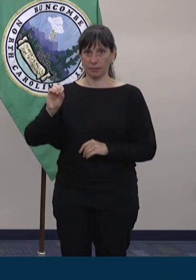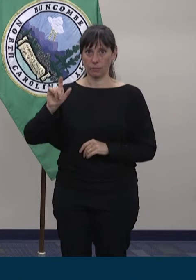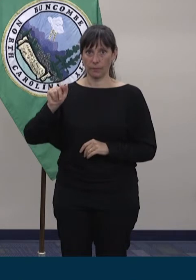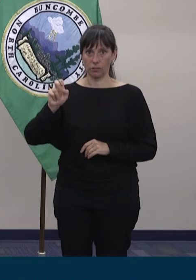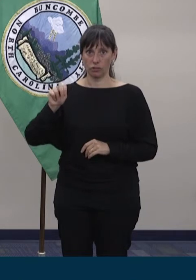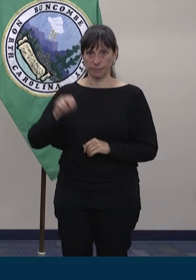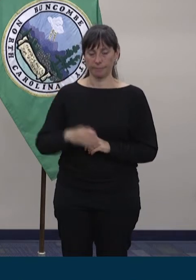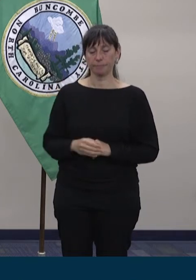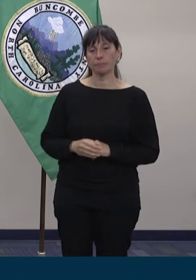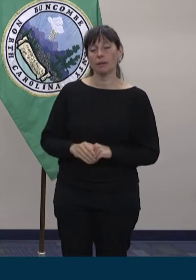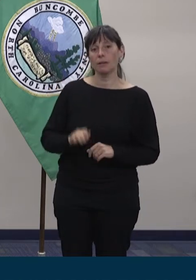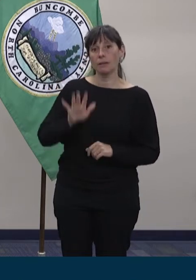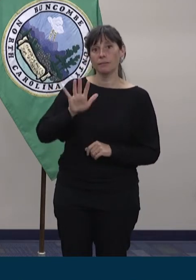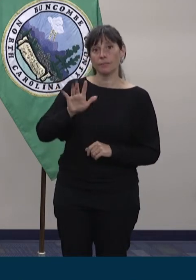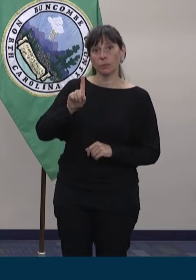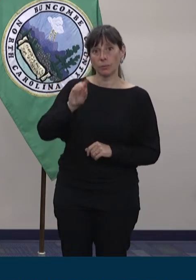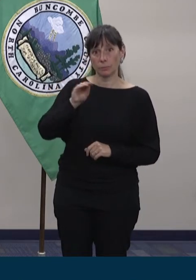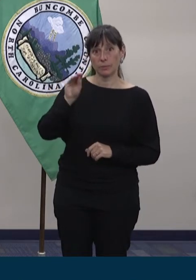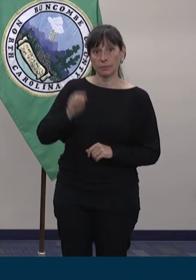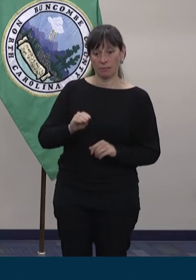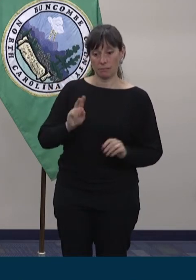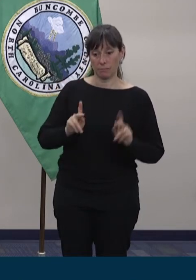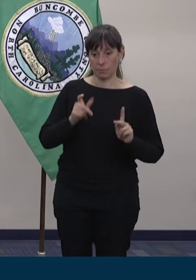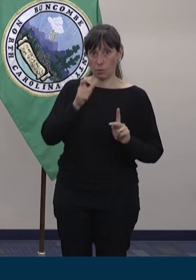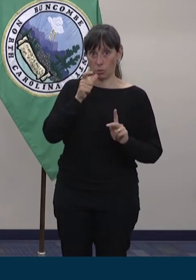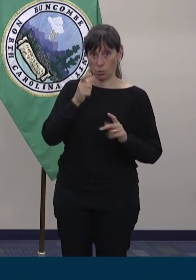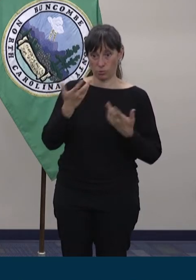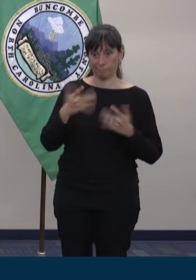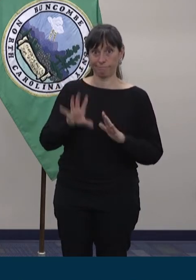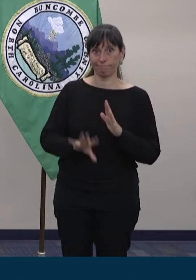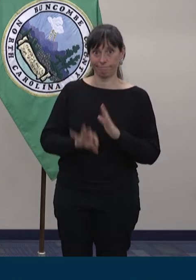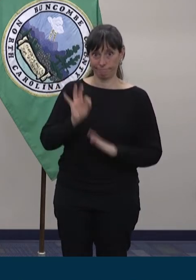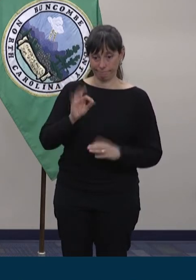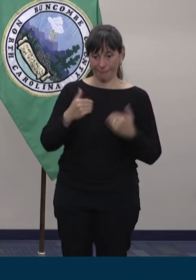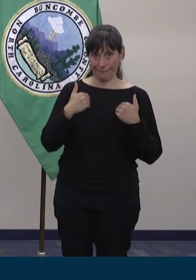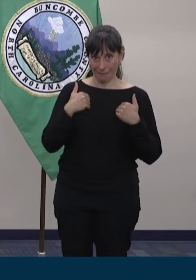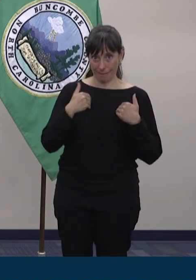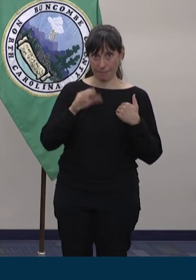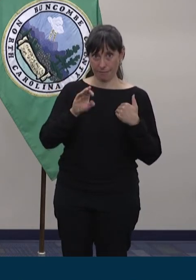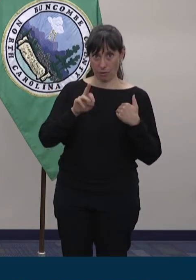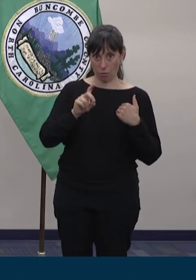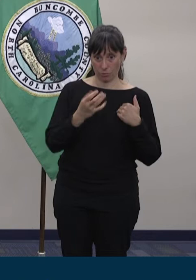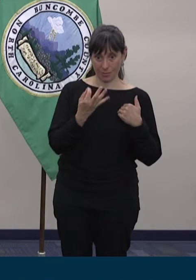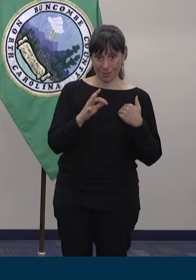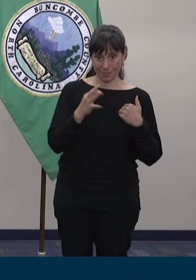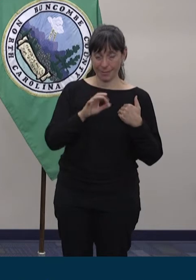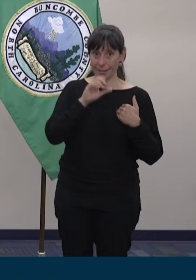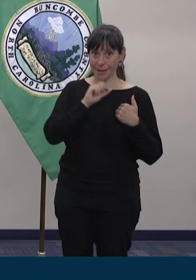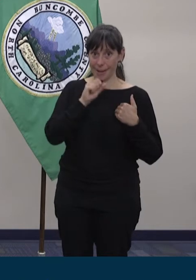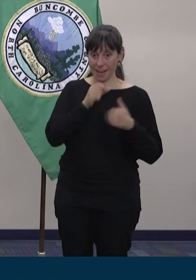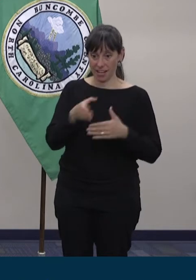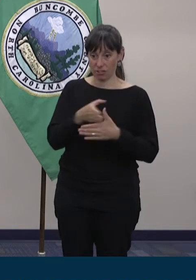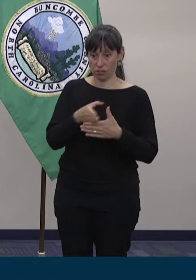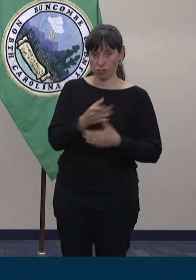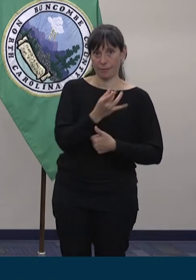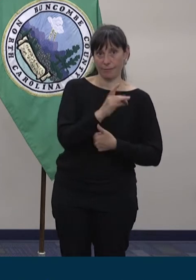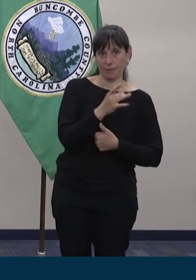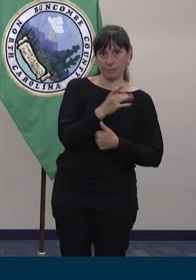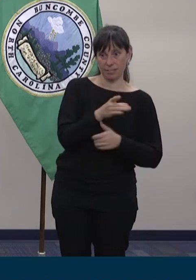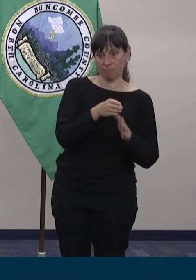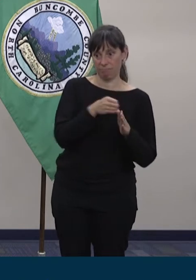51% of those who have been diagnosed with COVID-19 in our county have been between the ages of 18 and